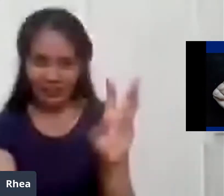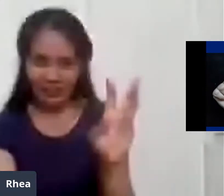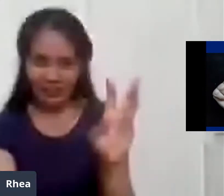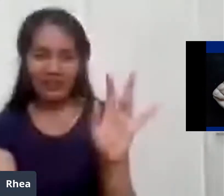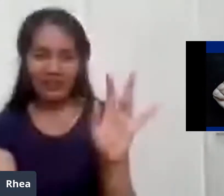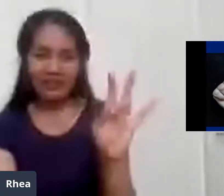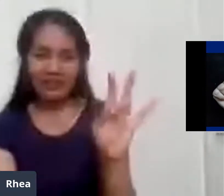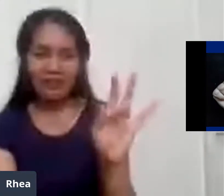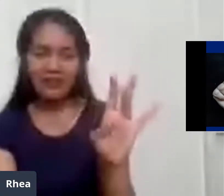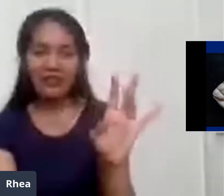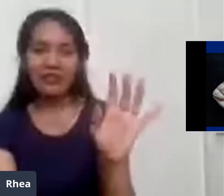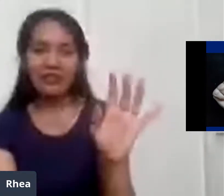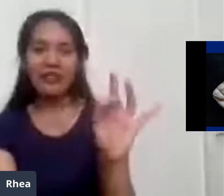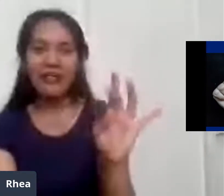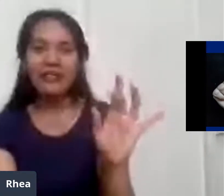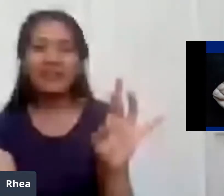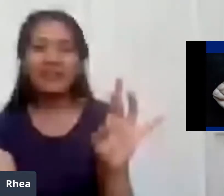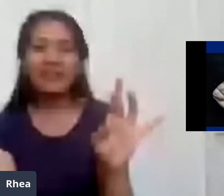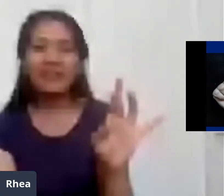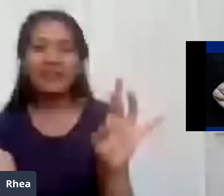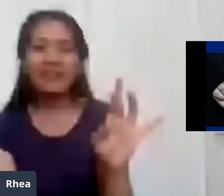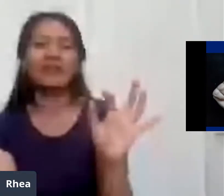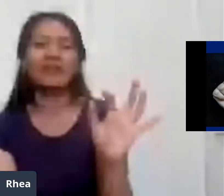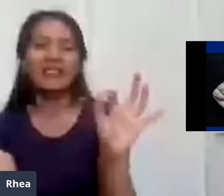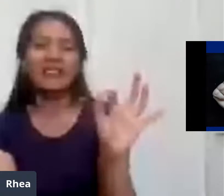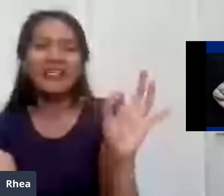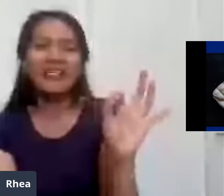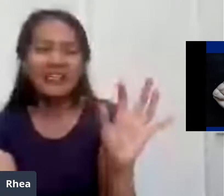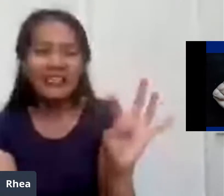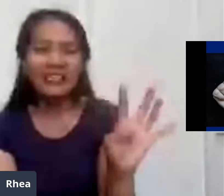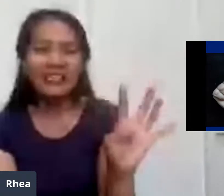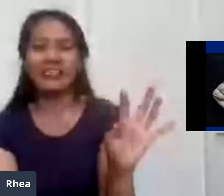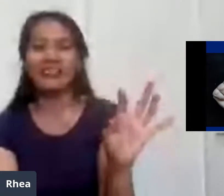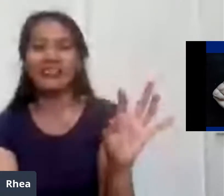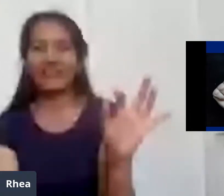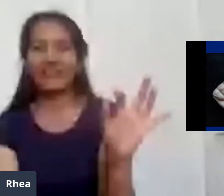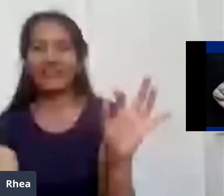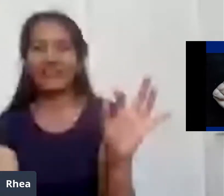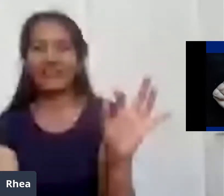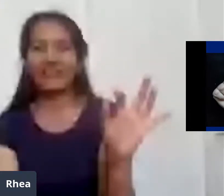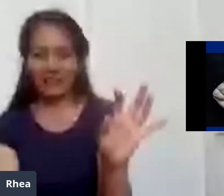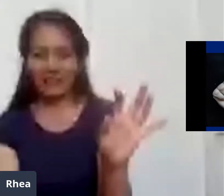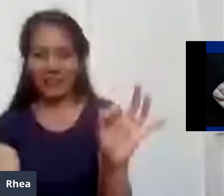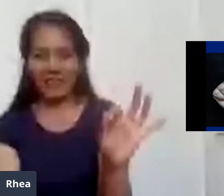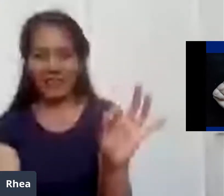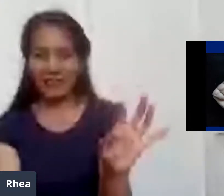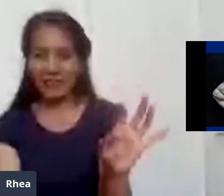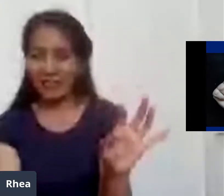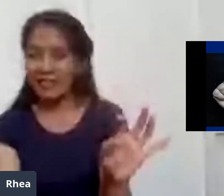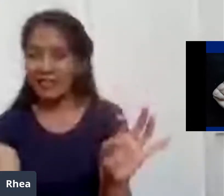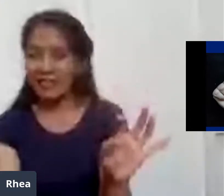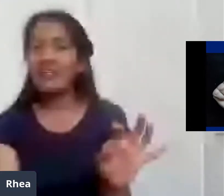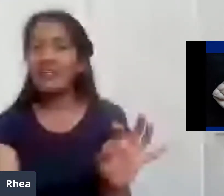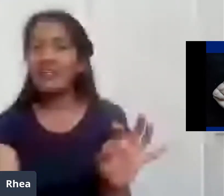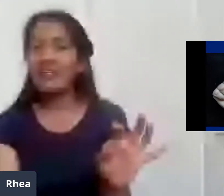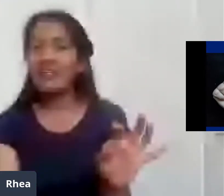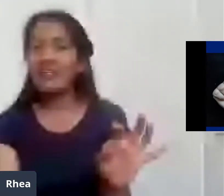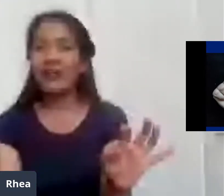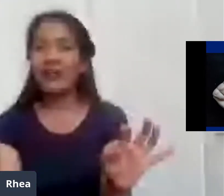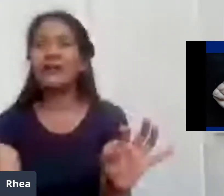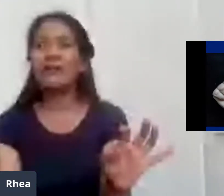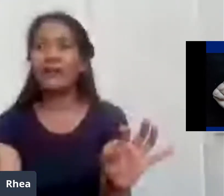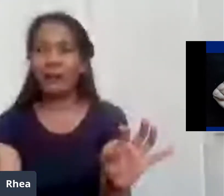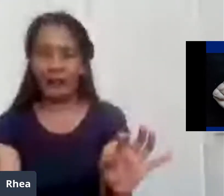16, 17, 18, the COVID-19. Alright, okay?